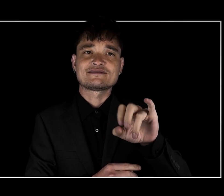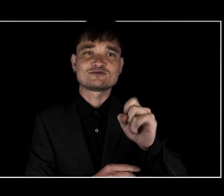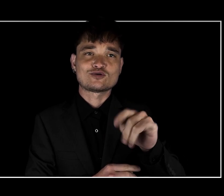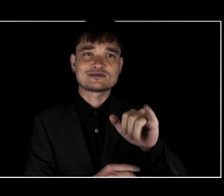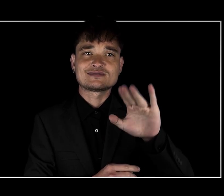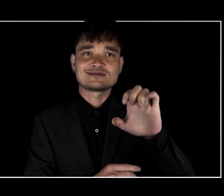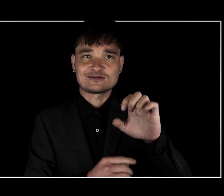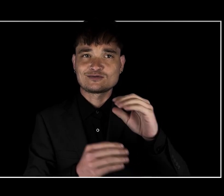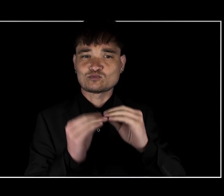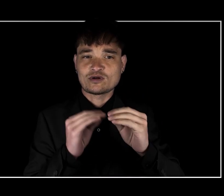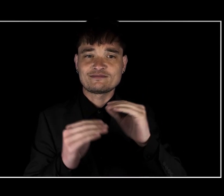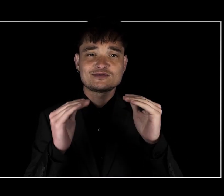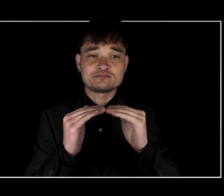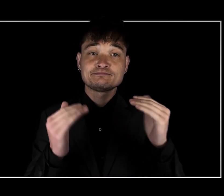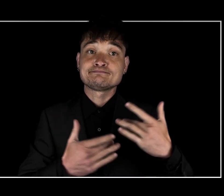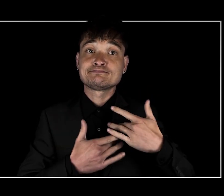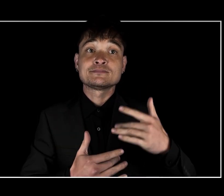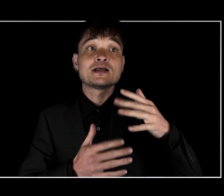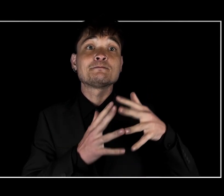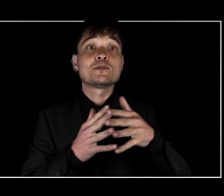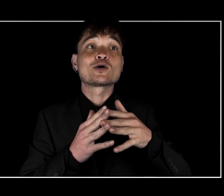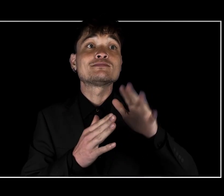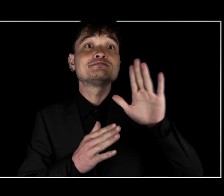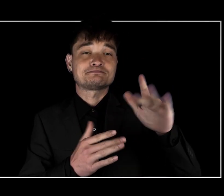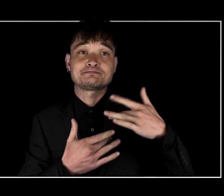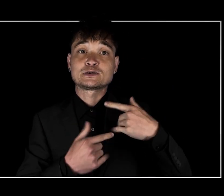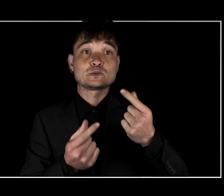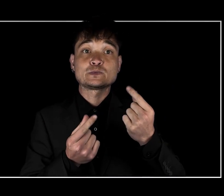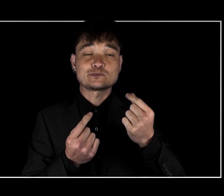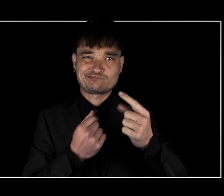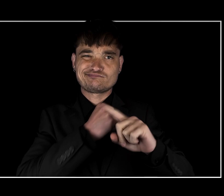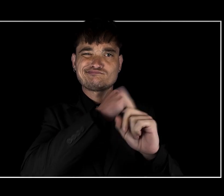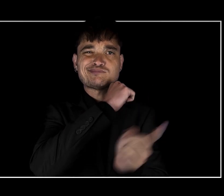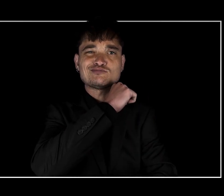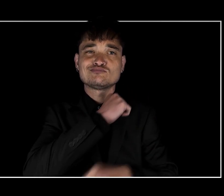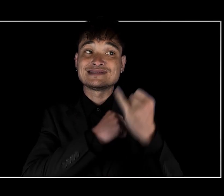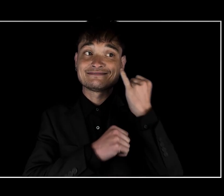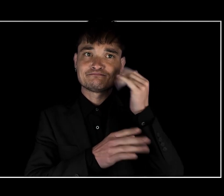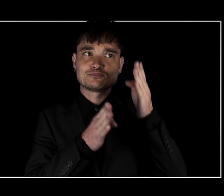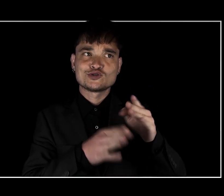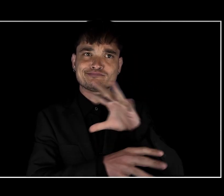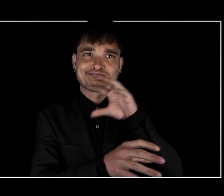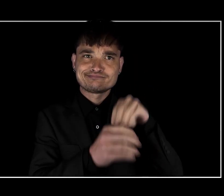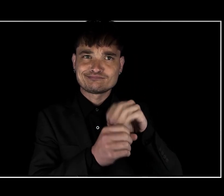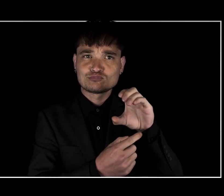Usually the American court system uses punishment as its response to crime.